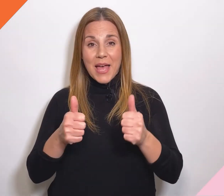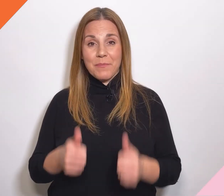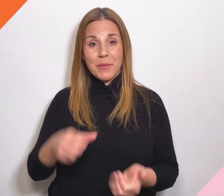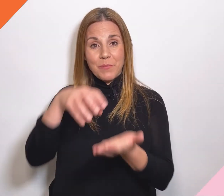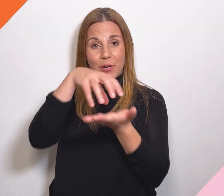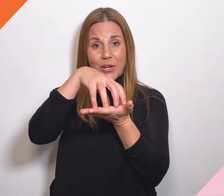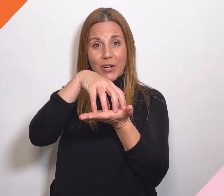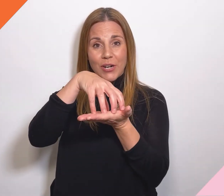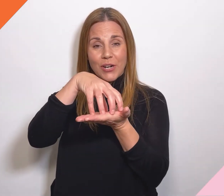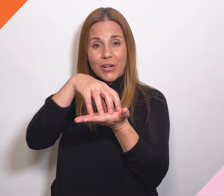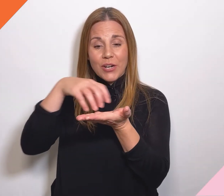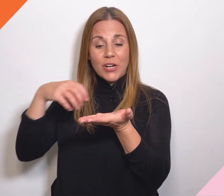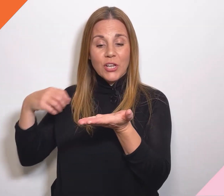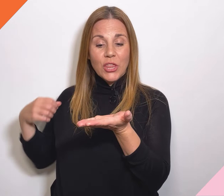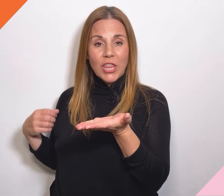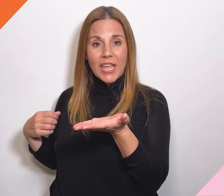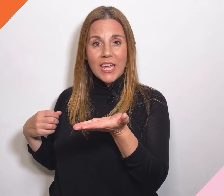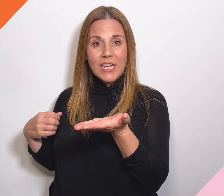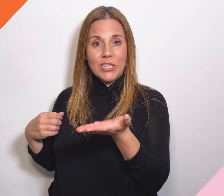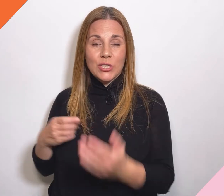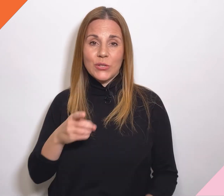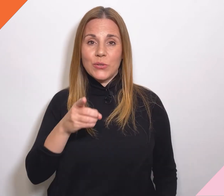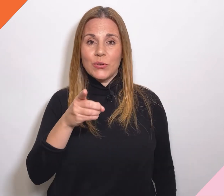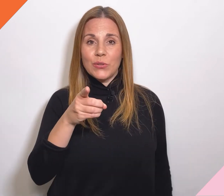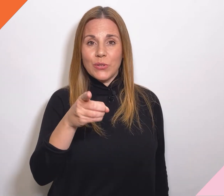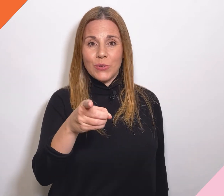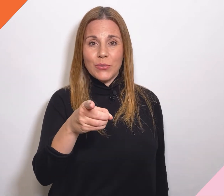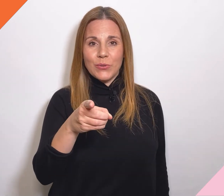Happy birthday to you.